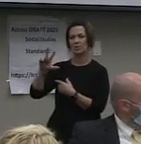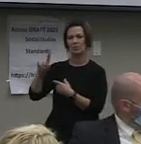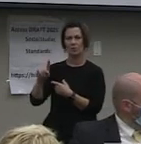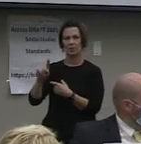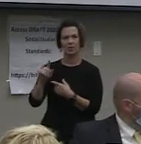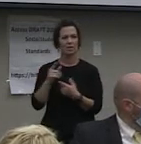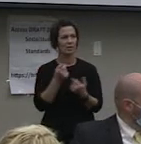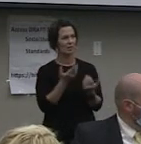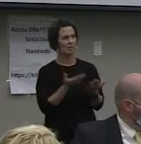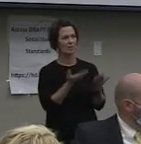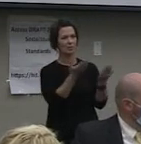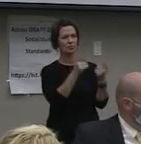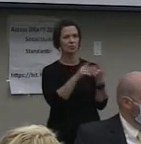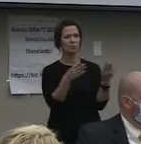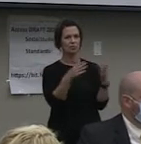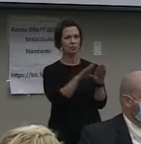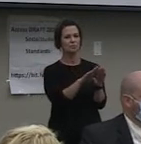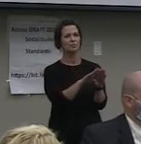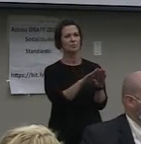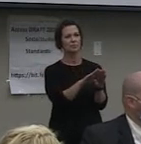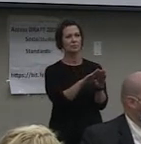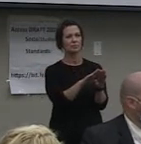Do I hear a motion to adjourn?